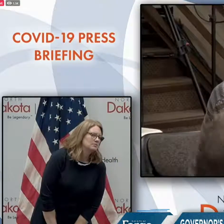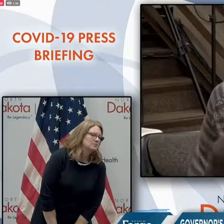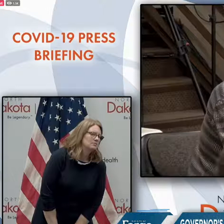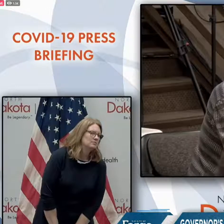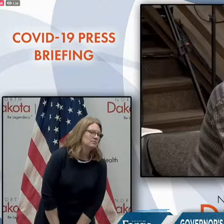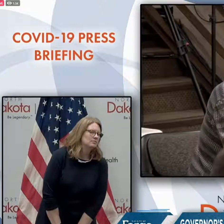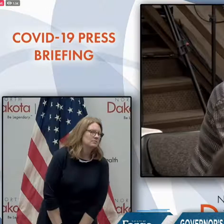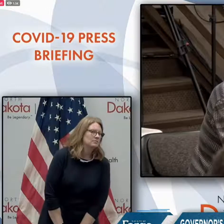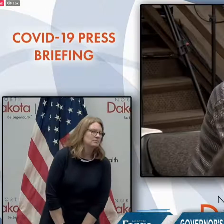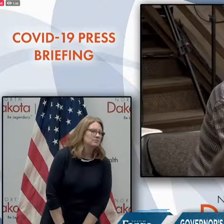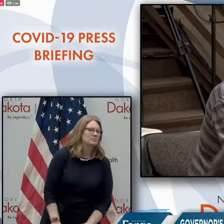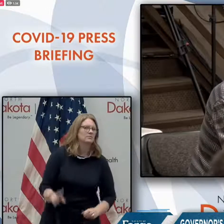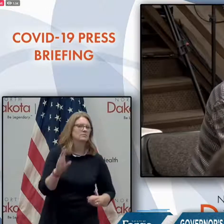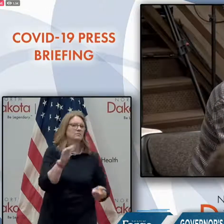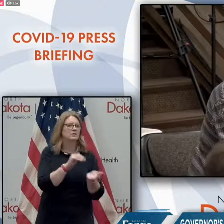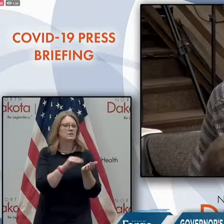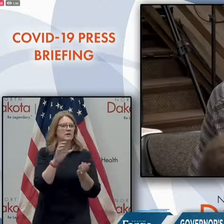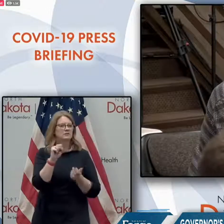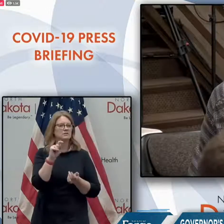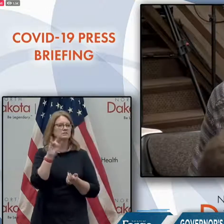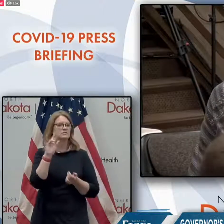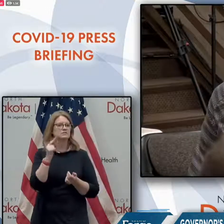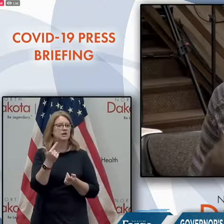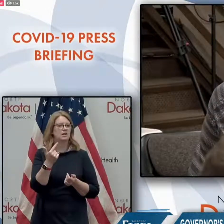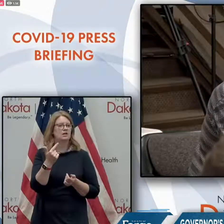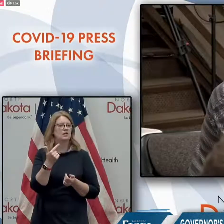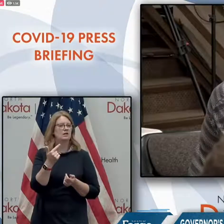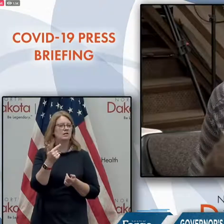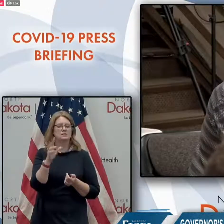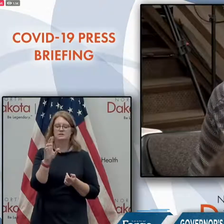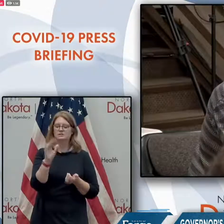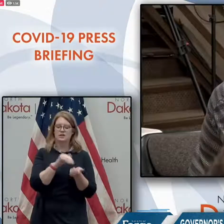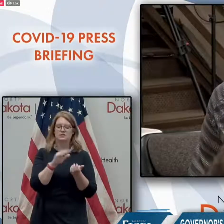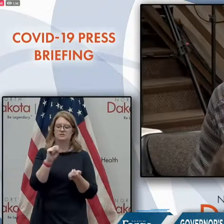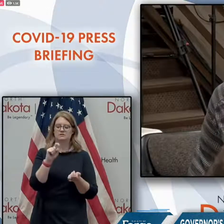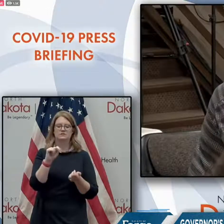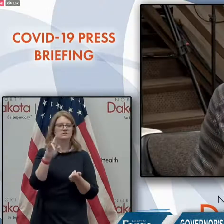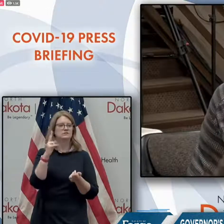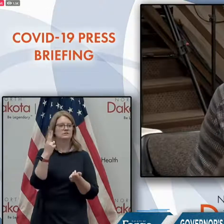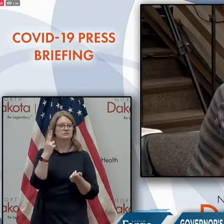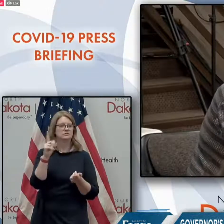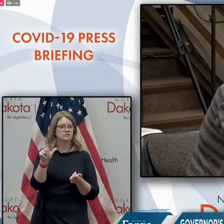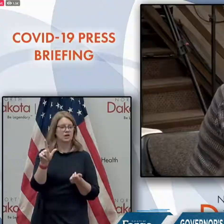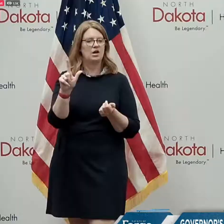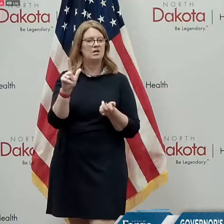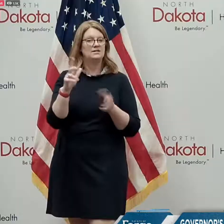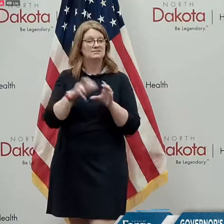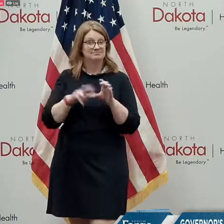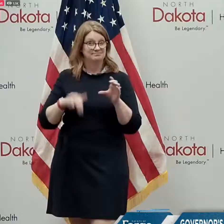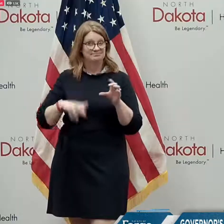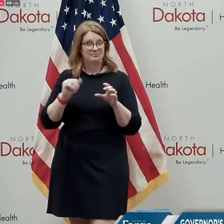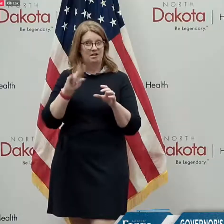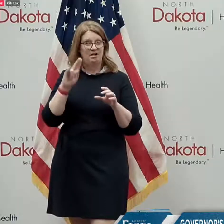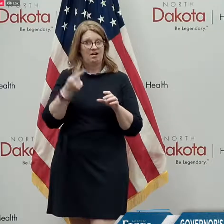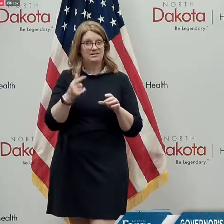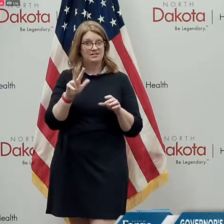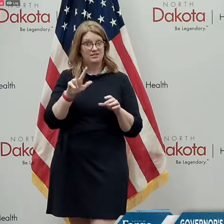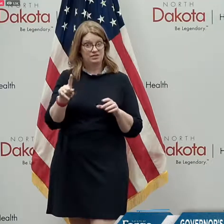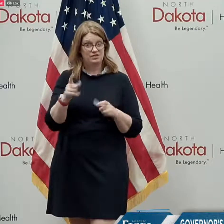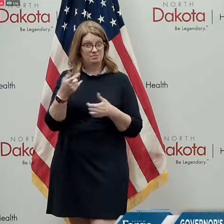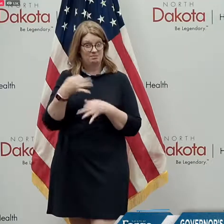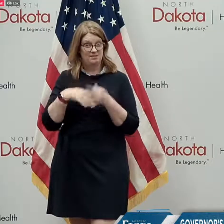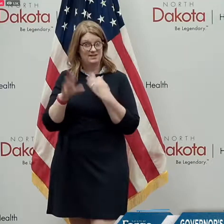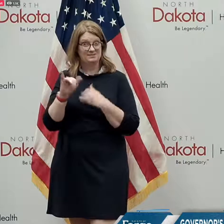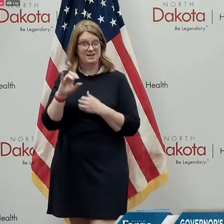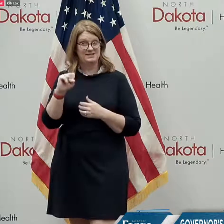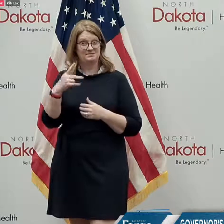August 31st. It is your intent to have an interim in place September 1? It'd be great if we could.